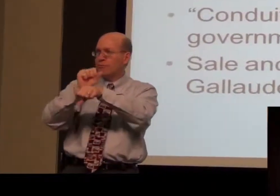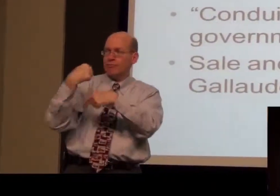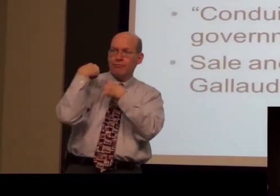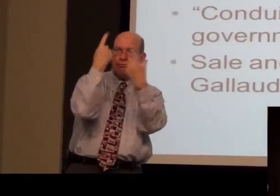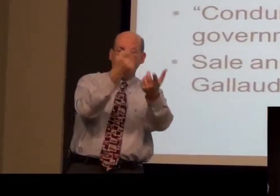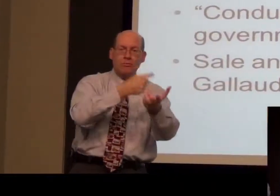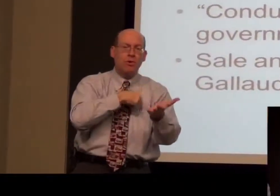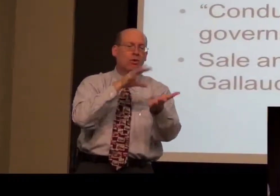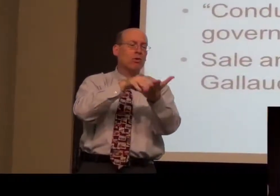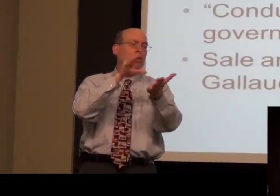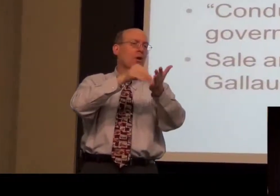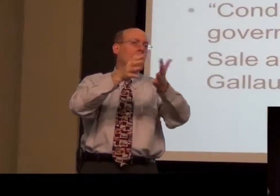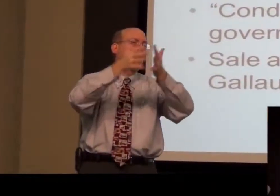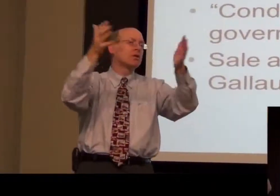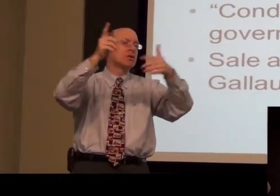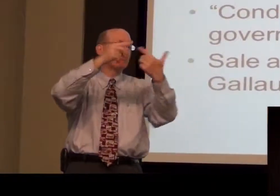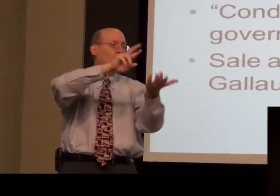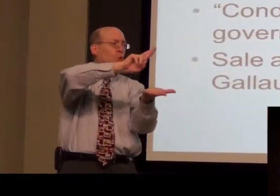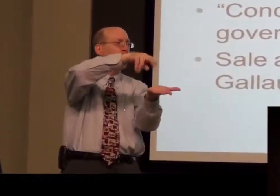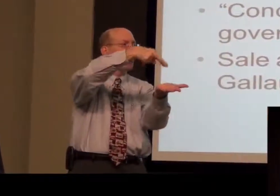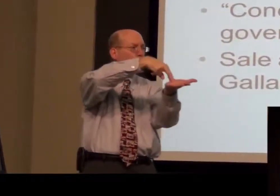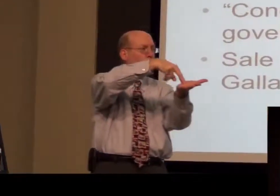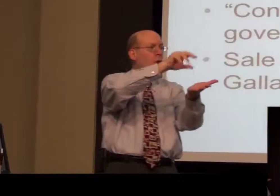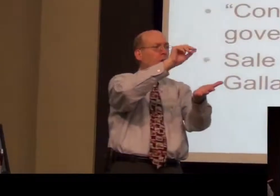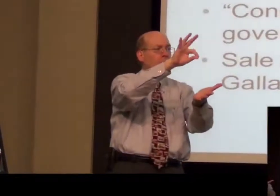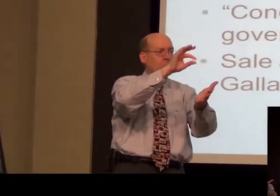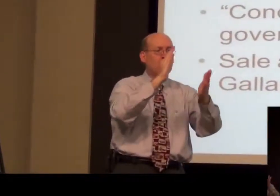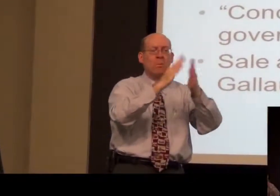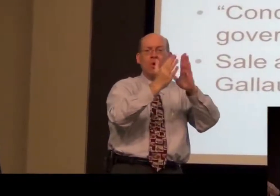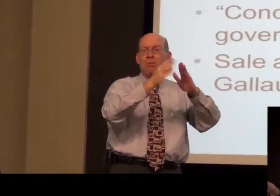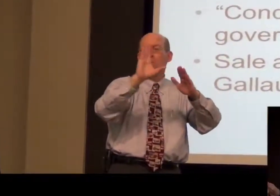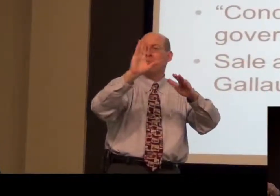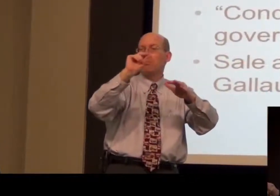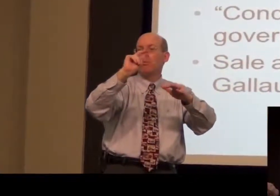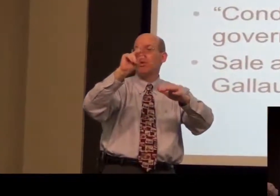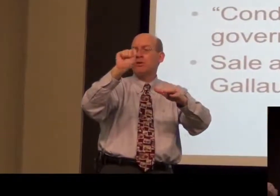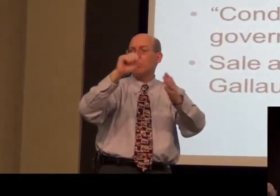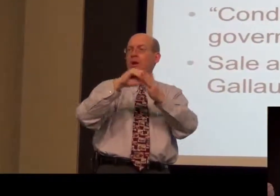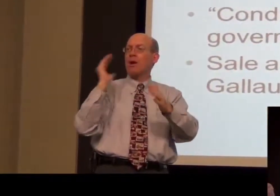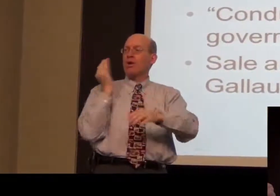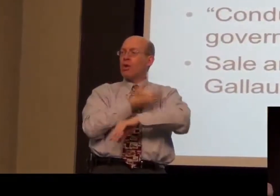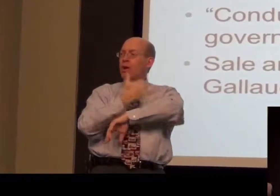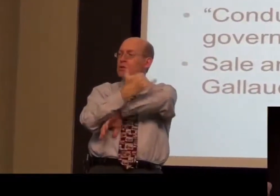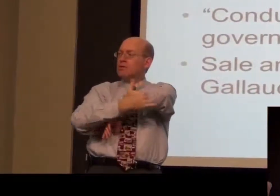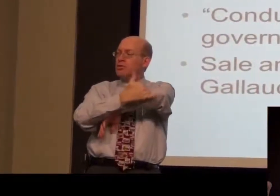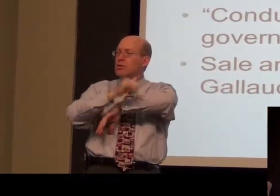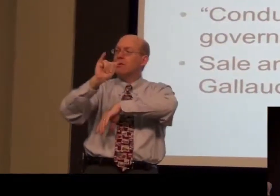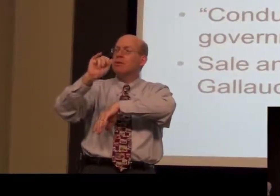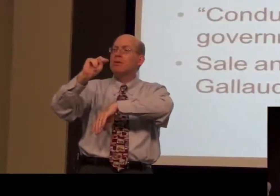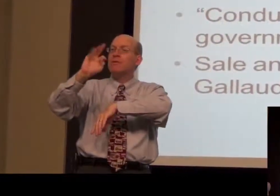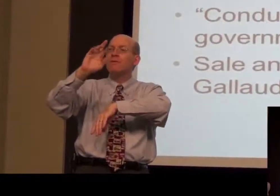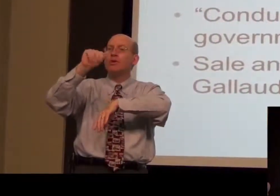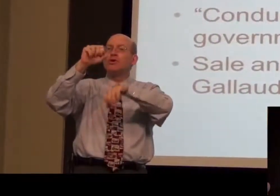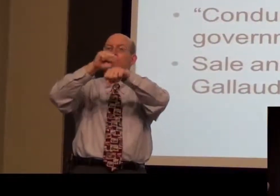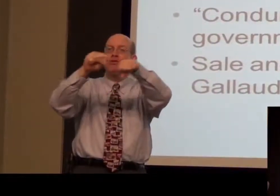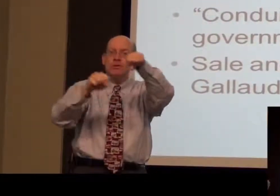So since I've had such a heavy involvement in this process, I've really learned the role